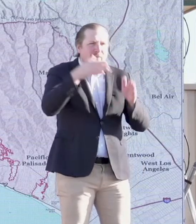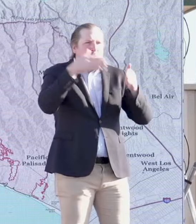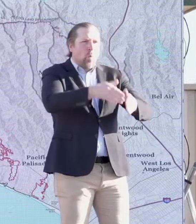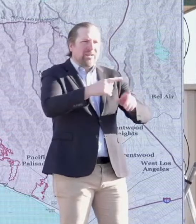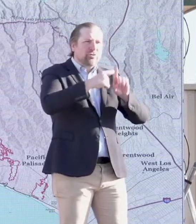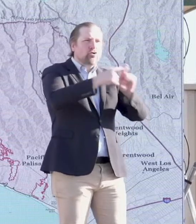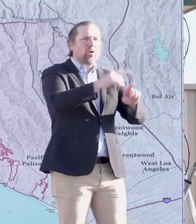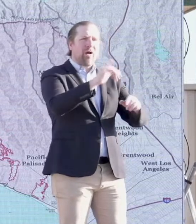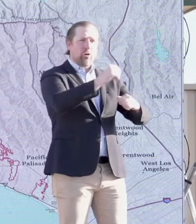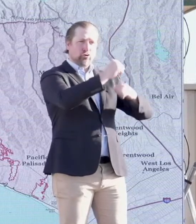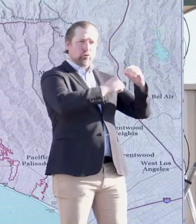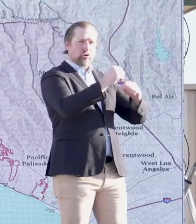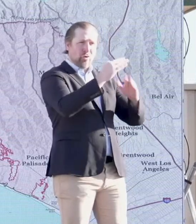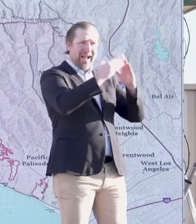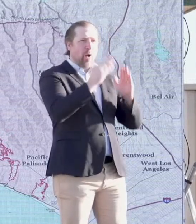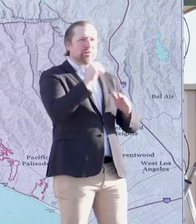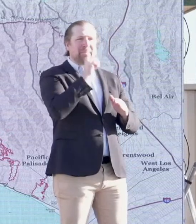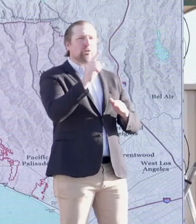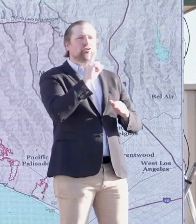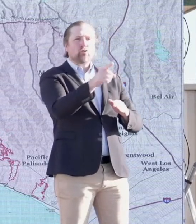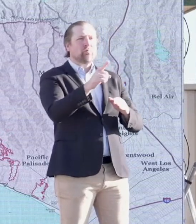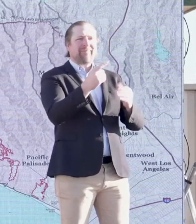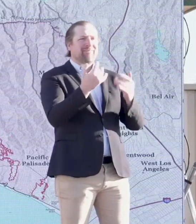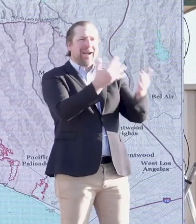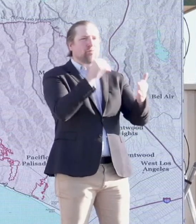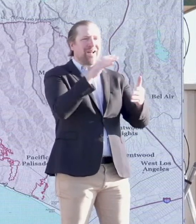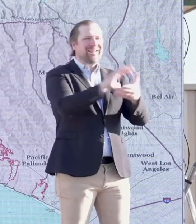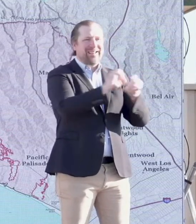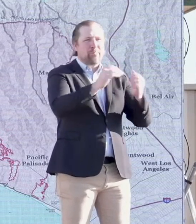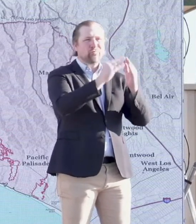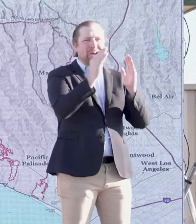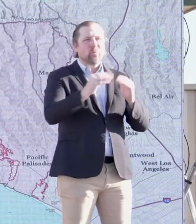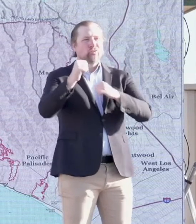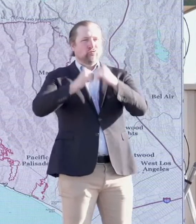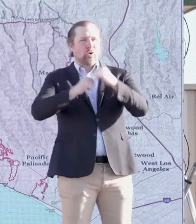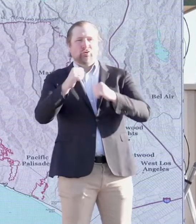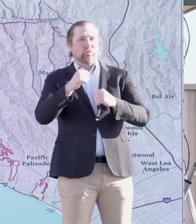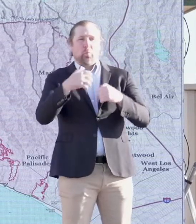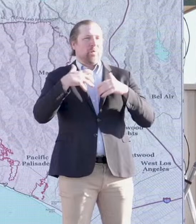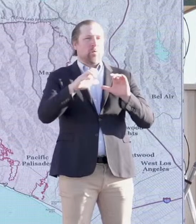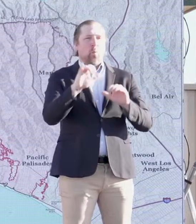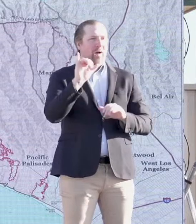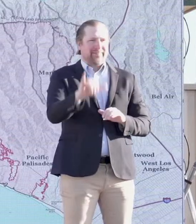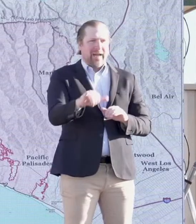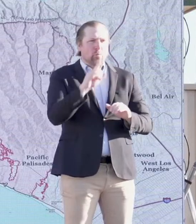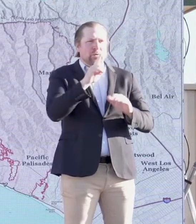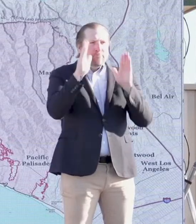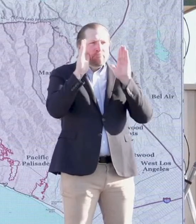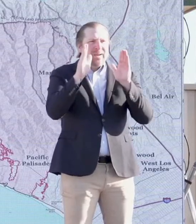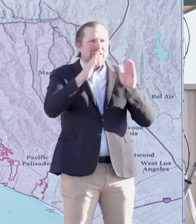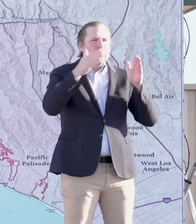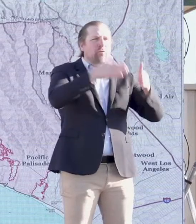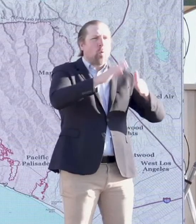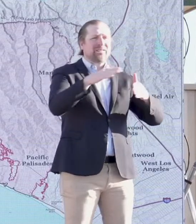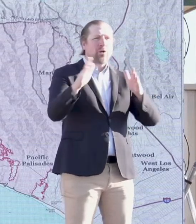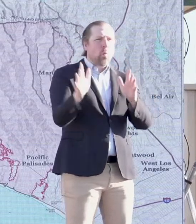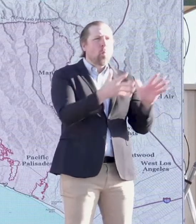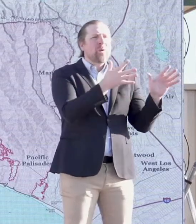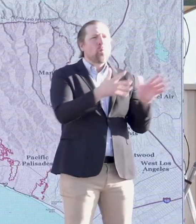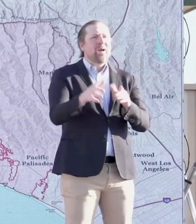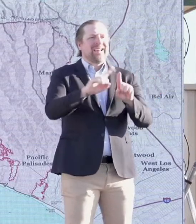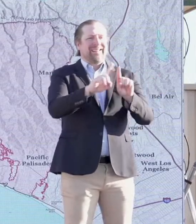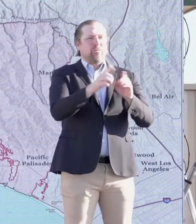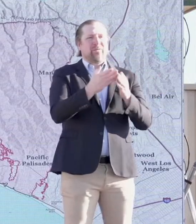standing structures, make sure that we don't have any extra damage or anything that we do not want, paying attention close to the wind and other things that can affect